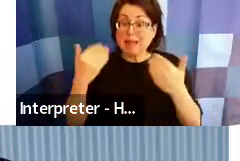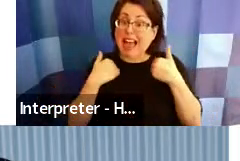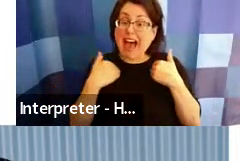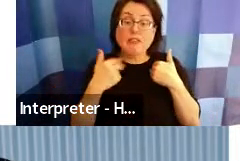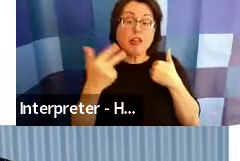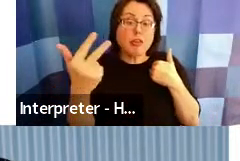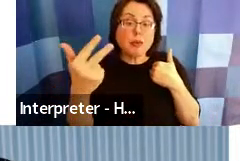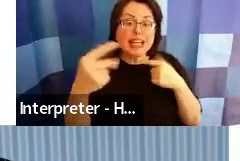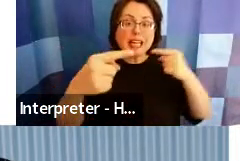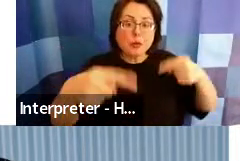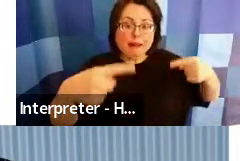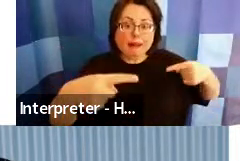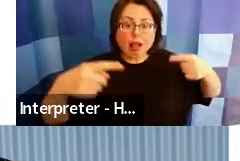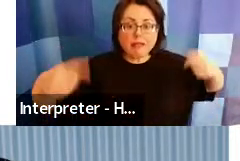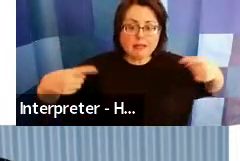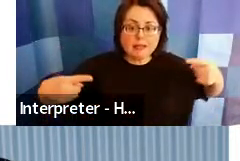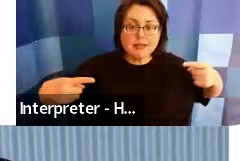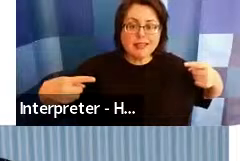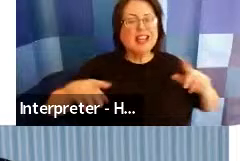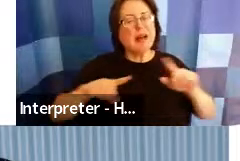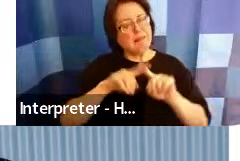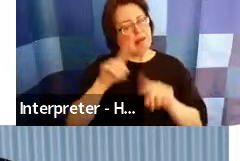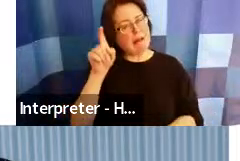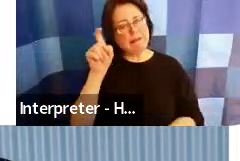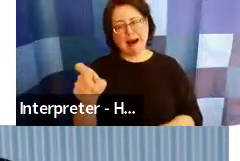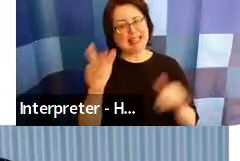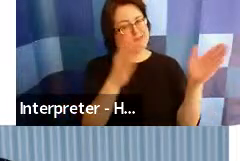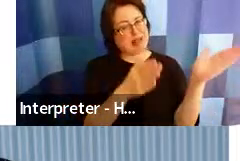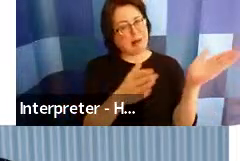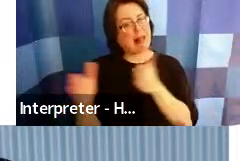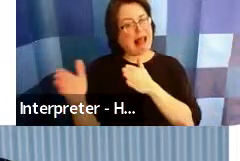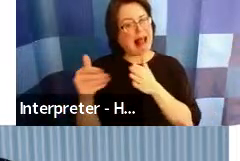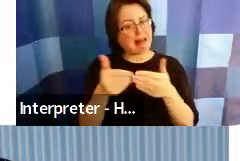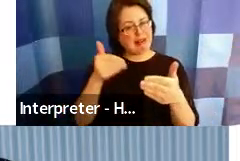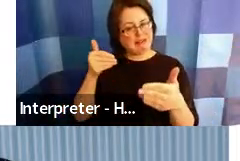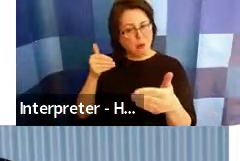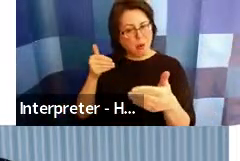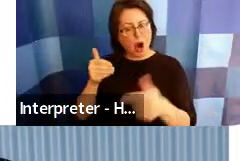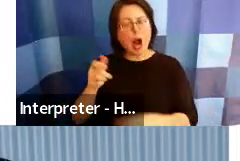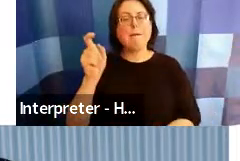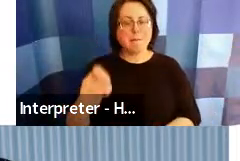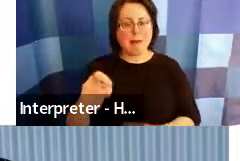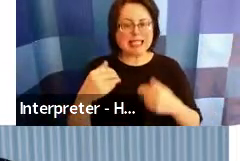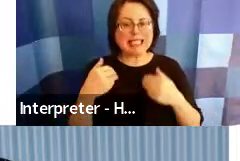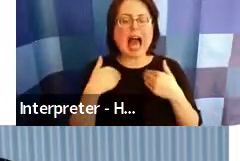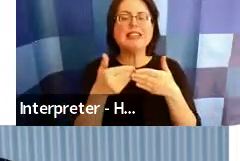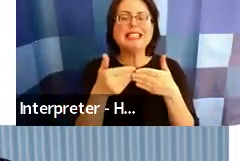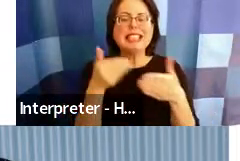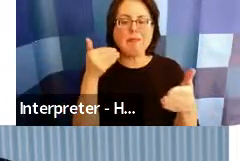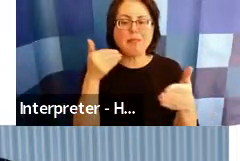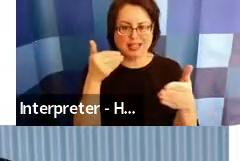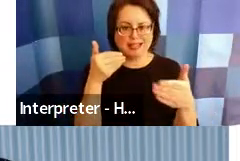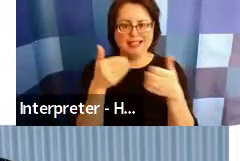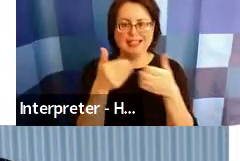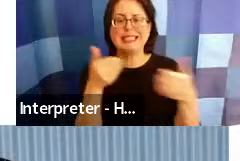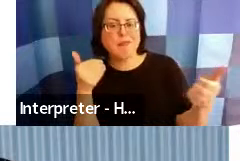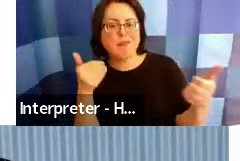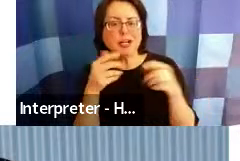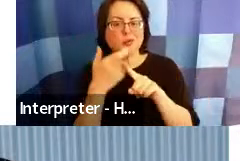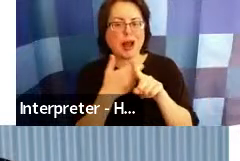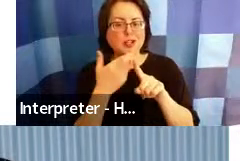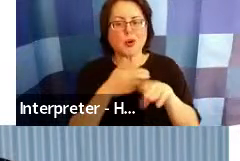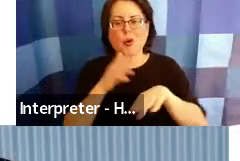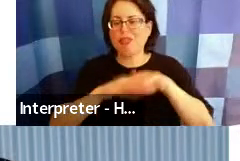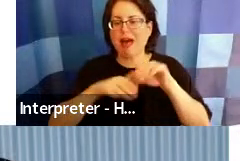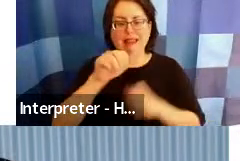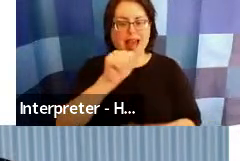The cons are that the rentals must be planned in advance and users must go through a separate rental flow. So again, as I alluded to in the